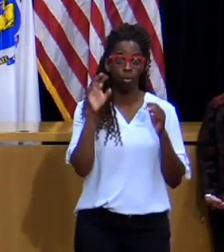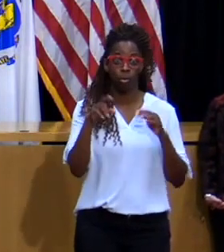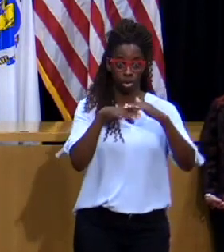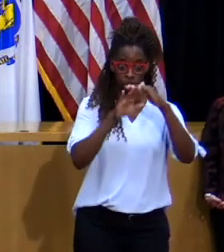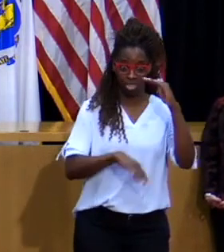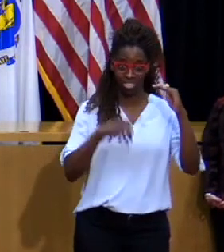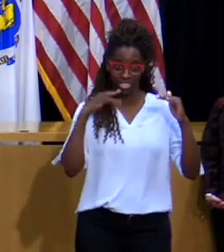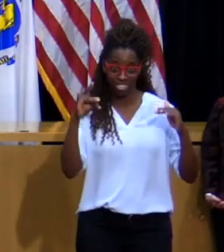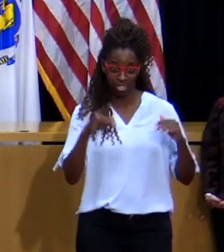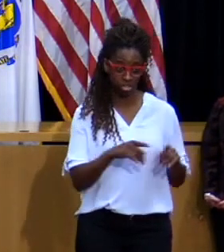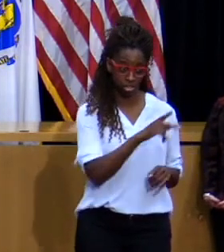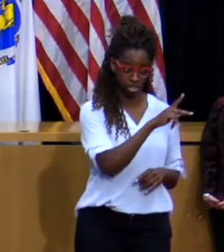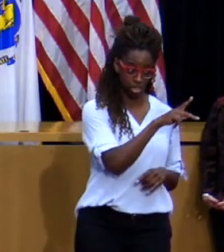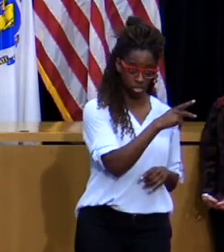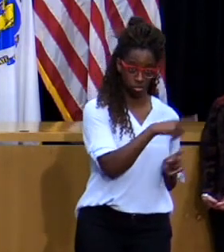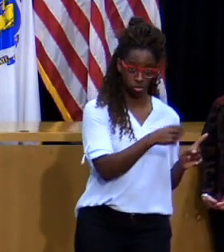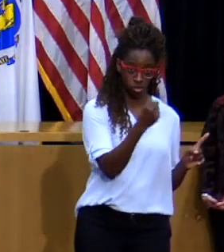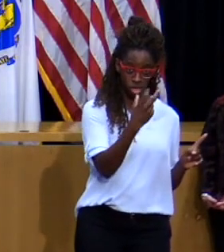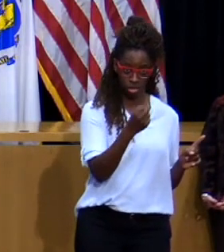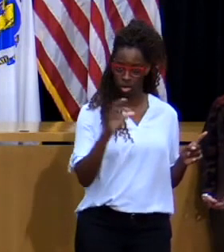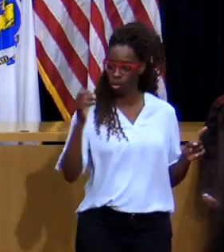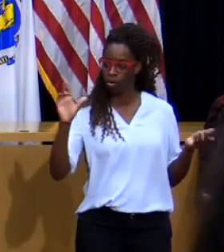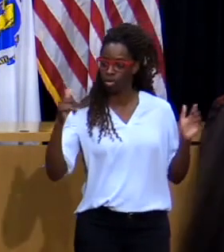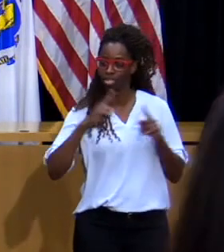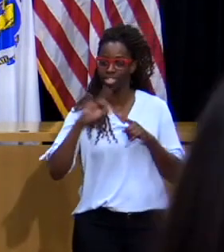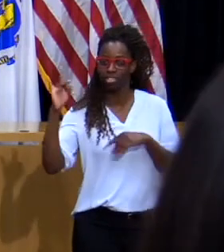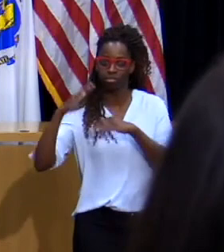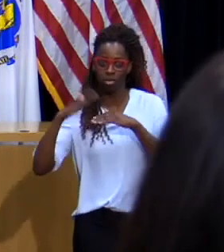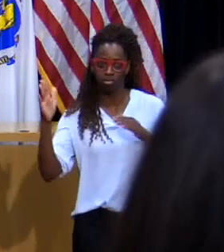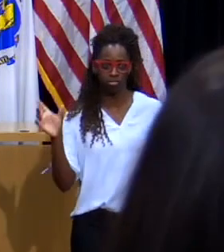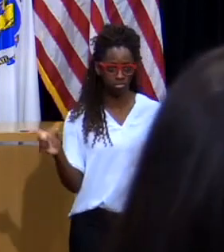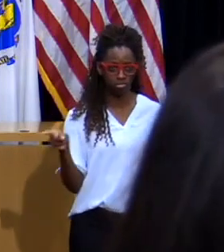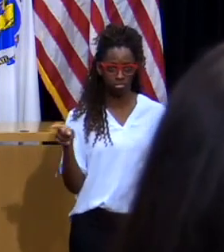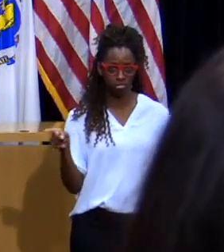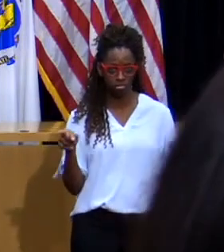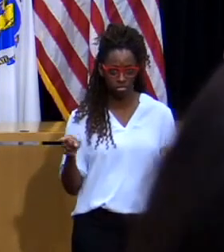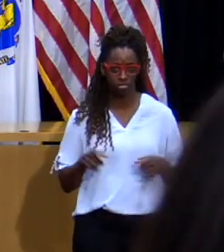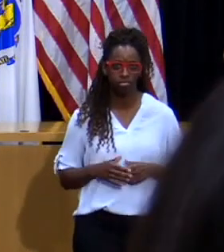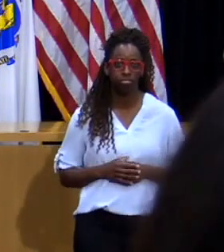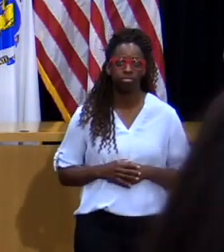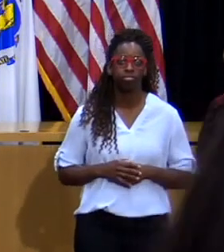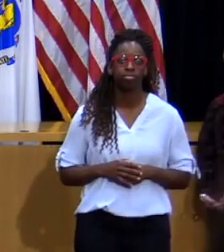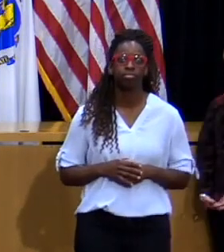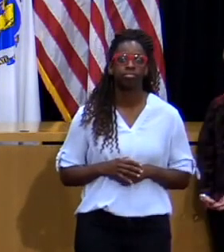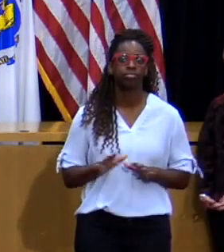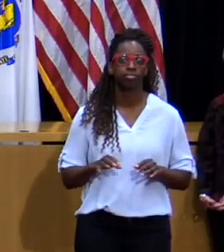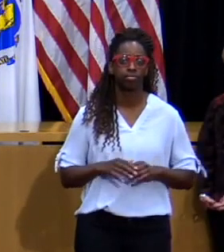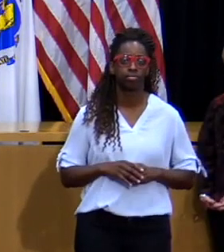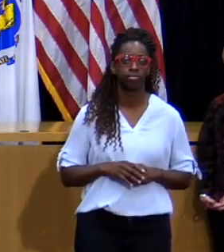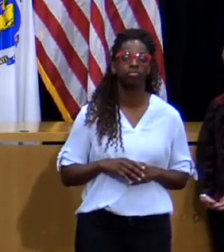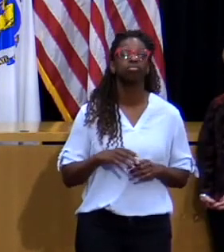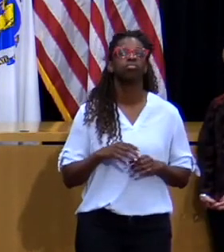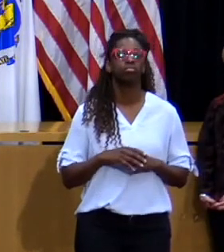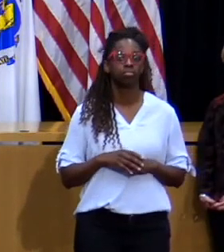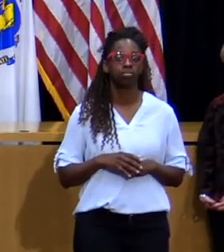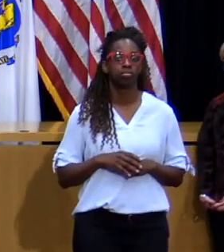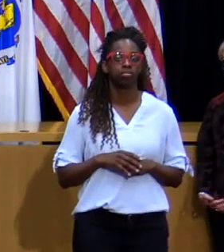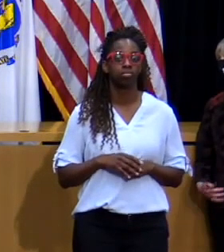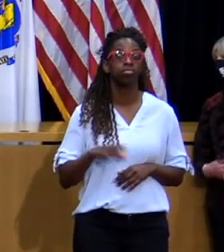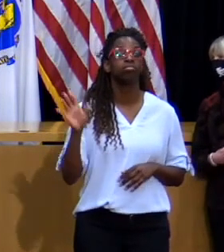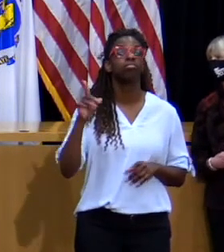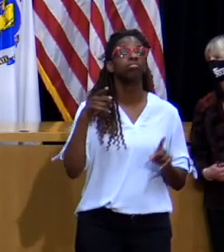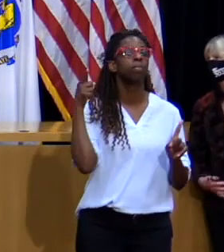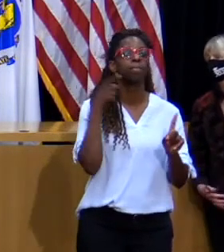community, the teacher, the school staff, and so 18-year-olds would be covered otherwise in the population group that they're appropriately covered in. Sorry,